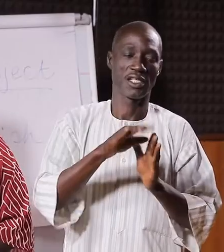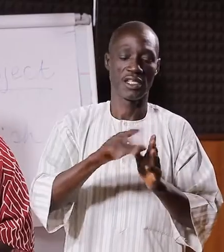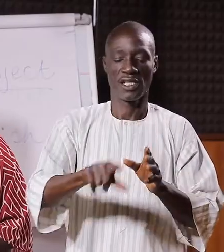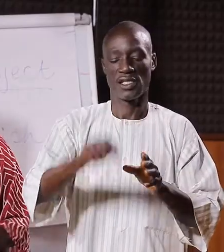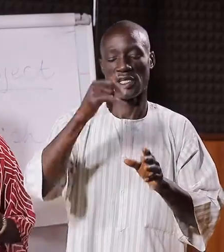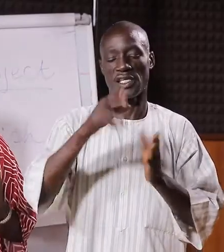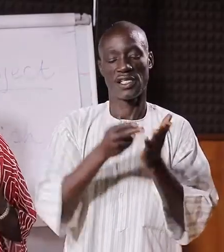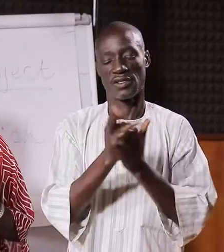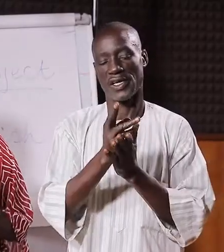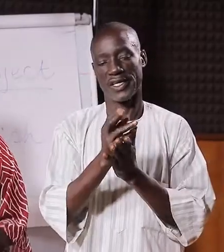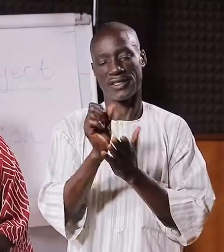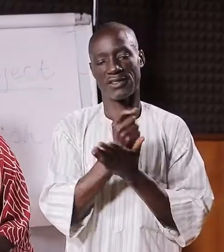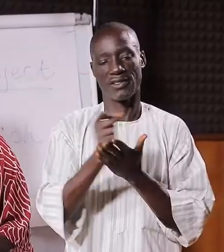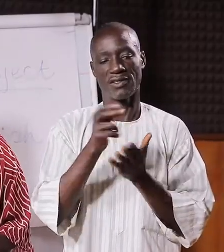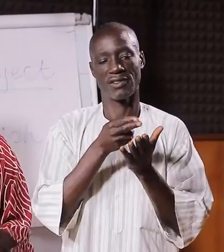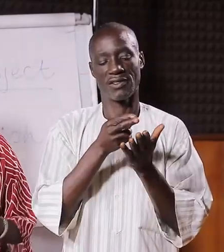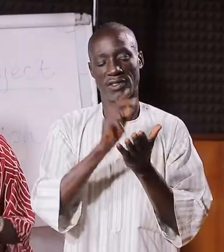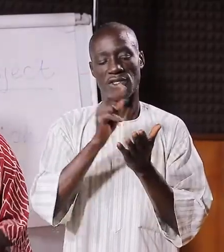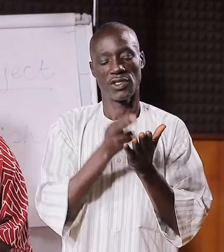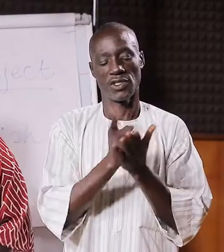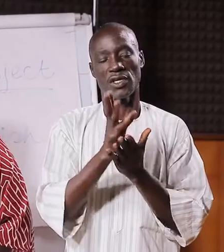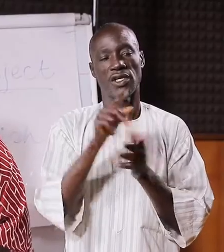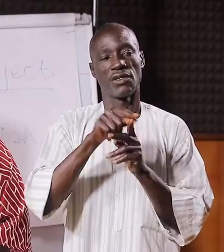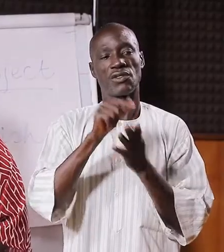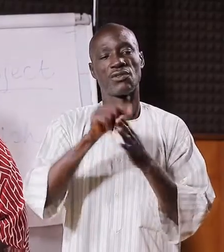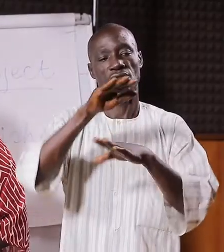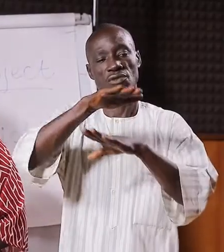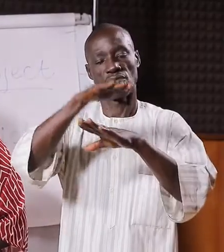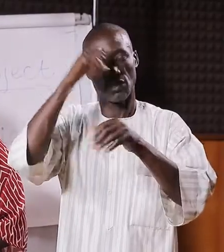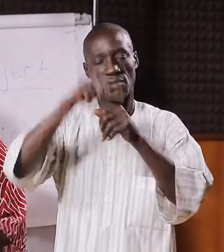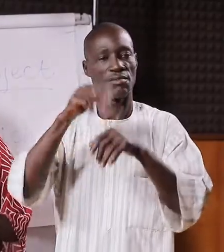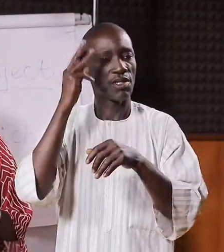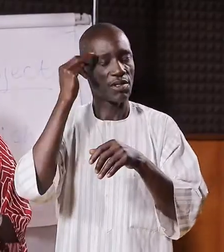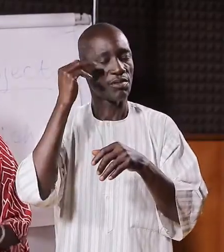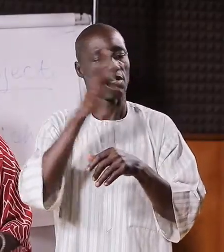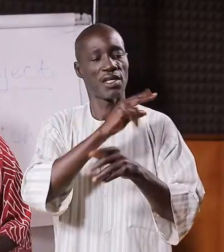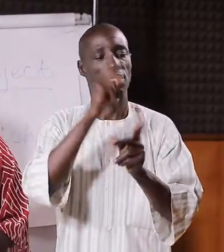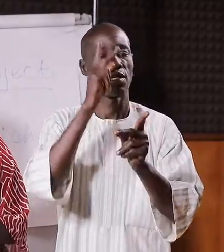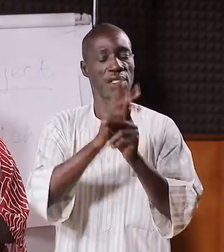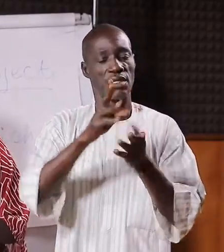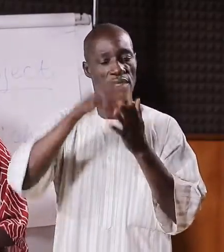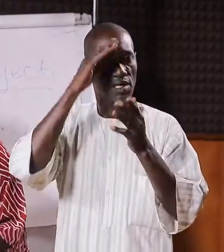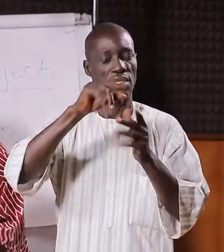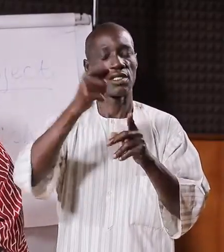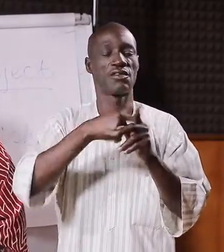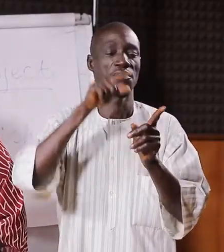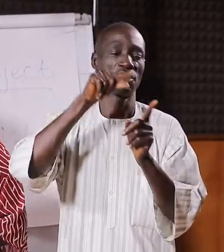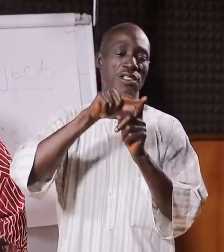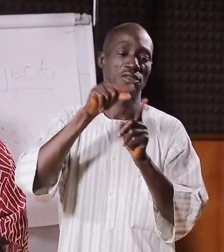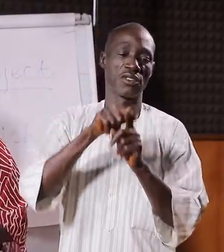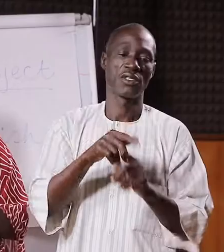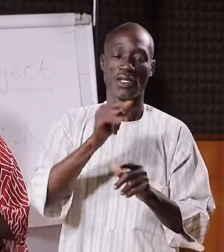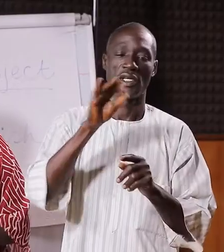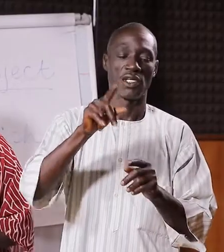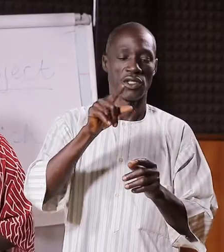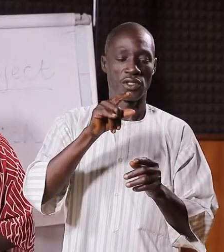select the right song, use the words to recall memory, and keep learning from the words.